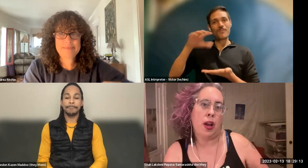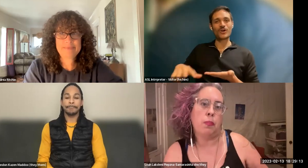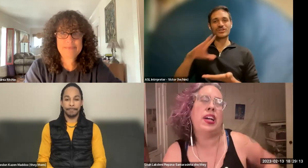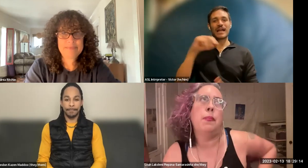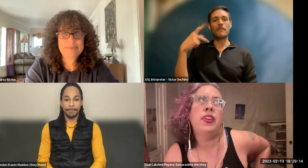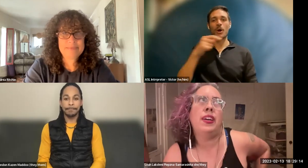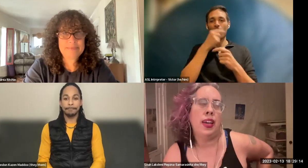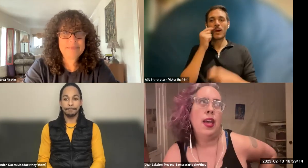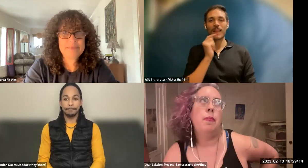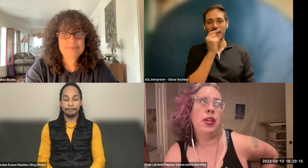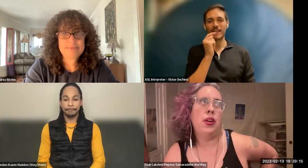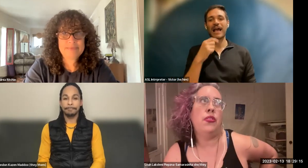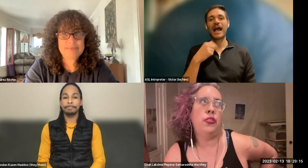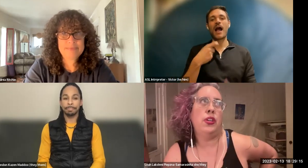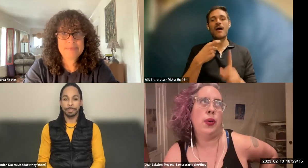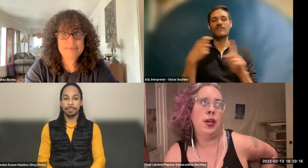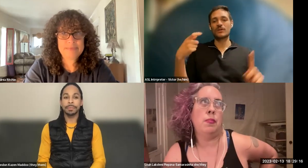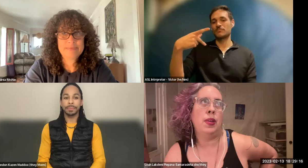from Pocumtuck,